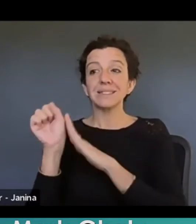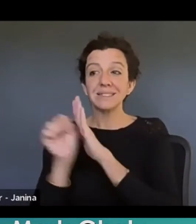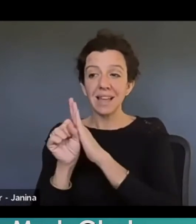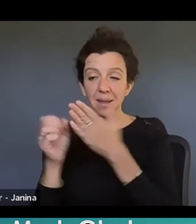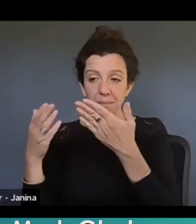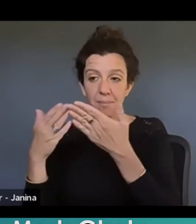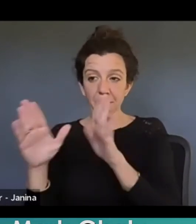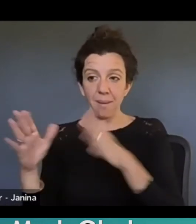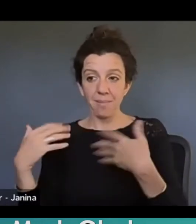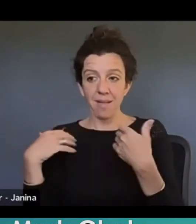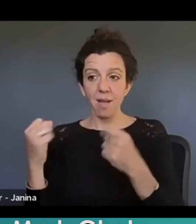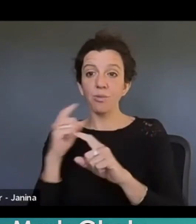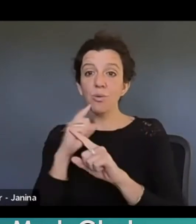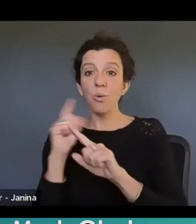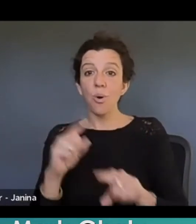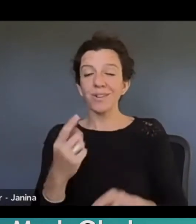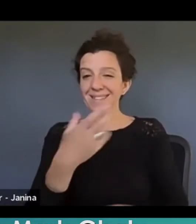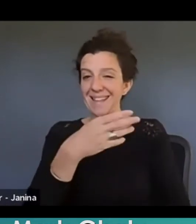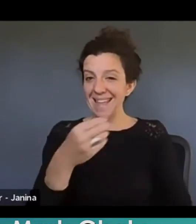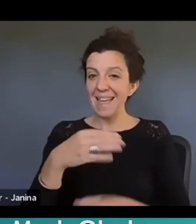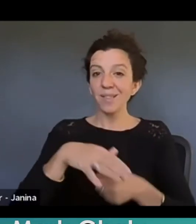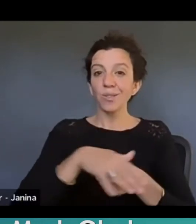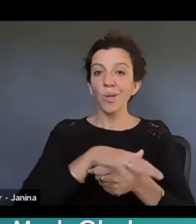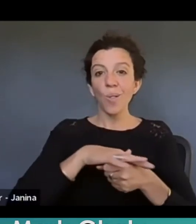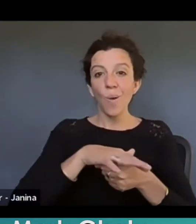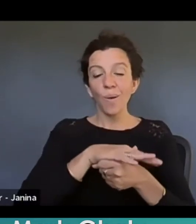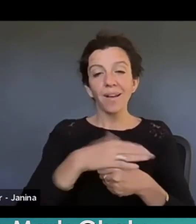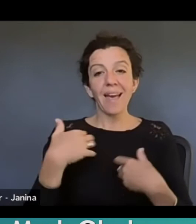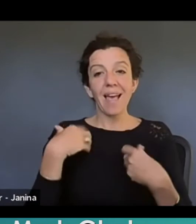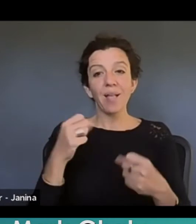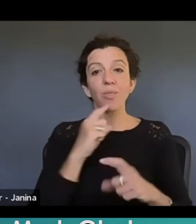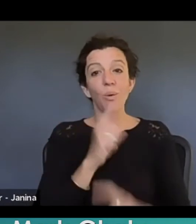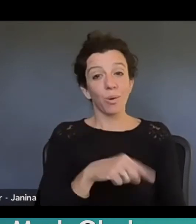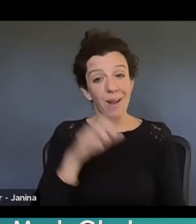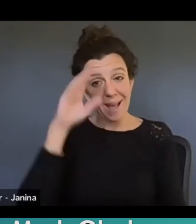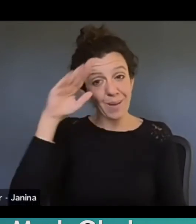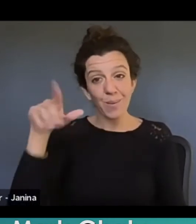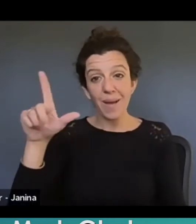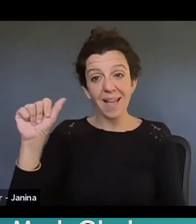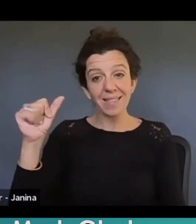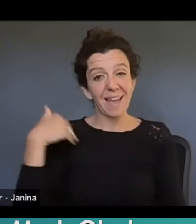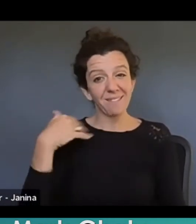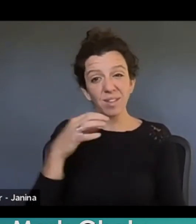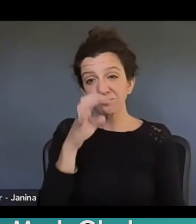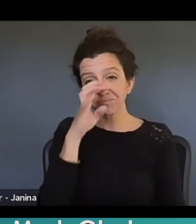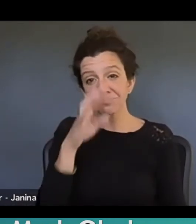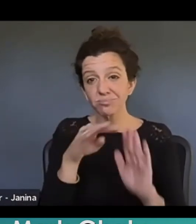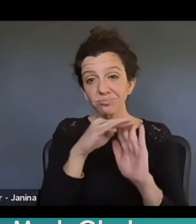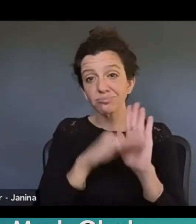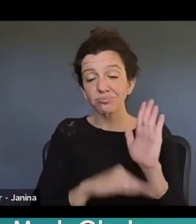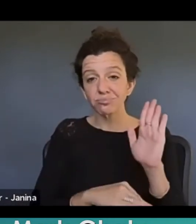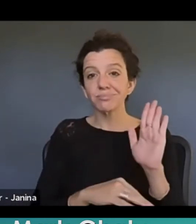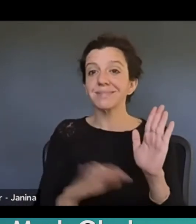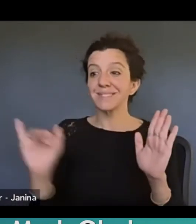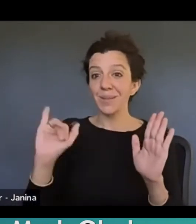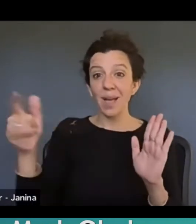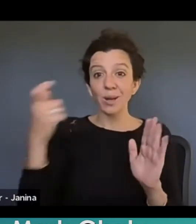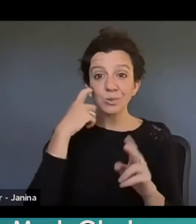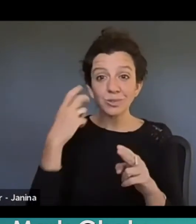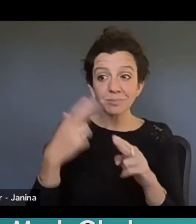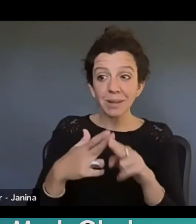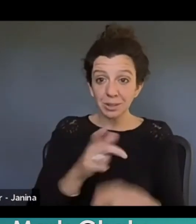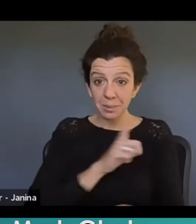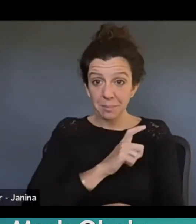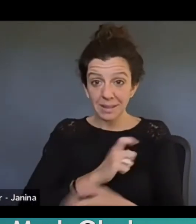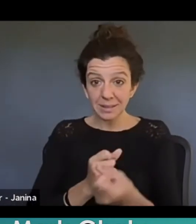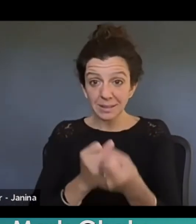the orders at the local level that I know in LA County are strong as well. And so issues like the one you raised need to be addressed